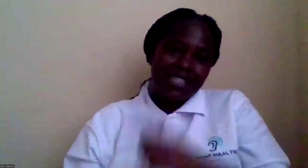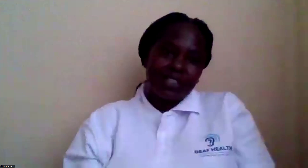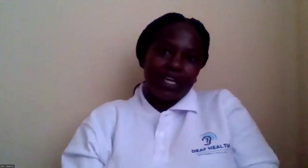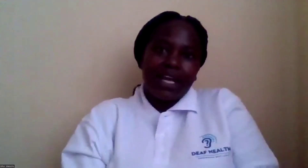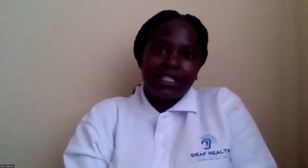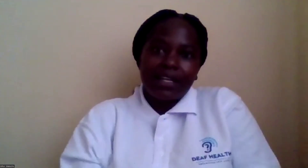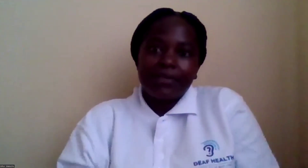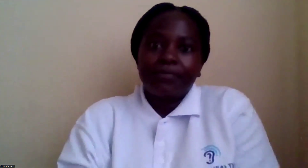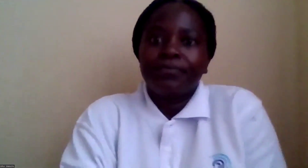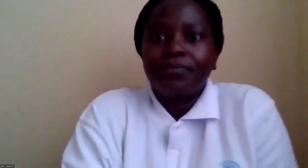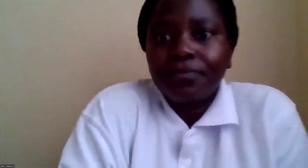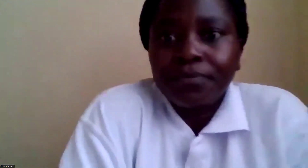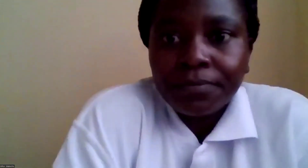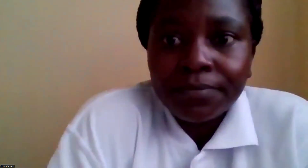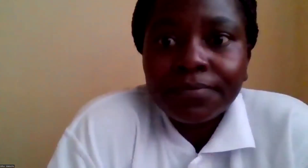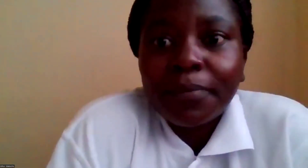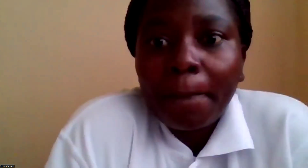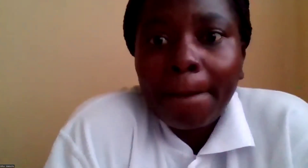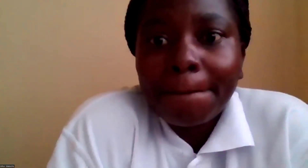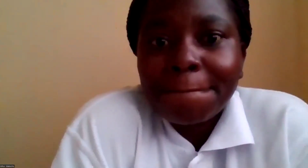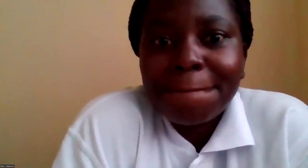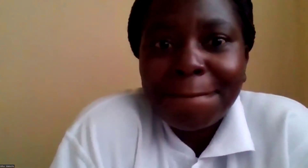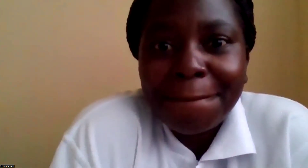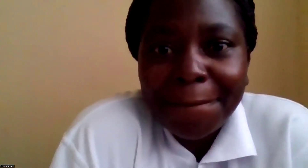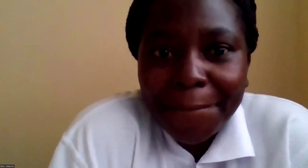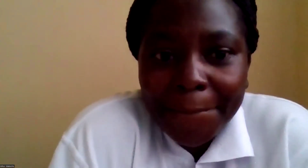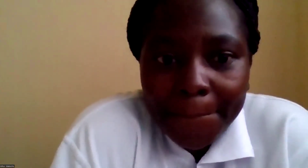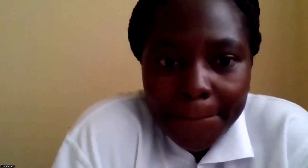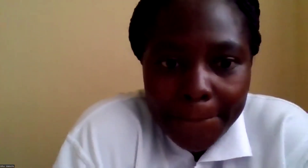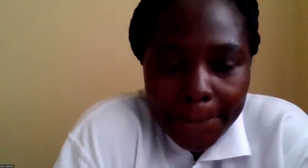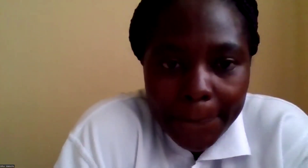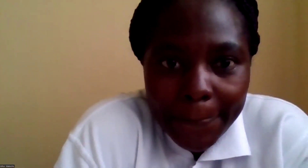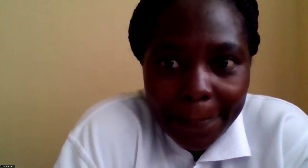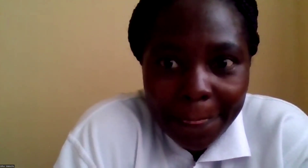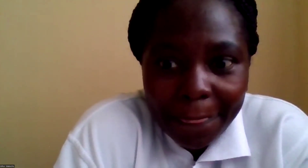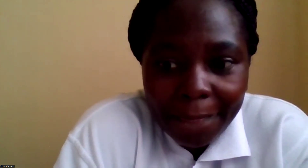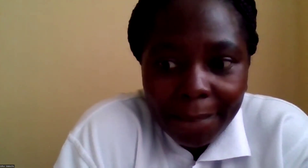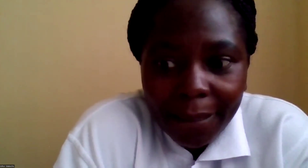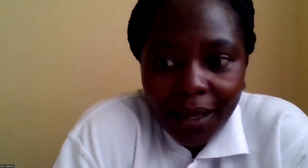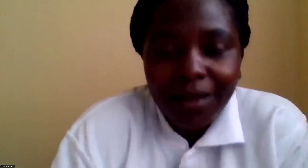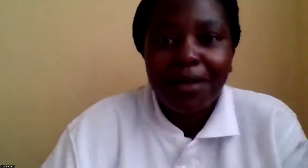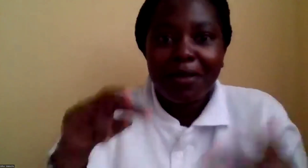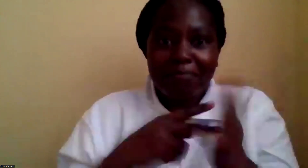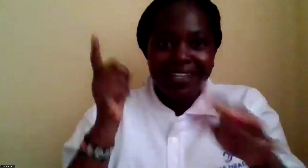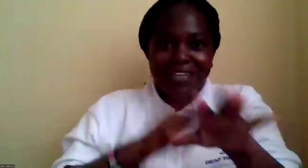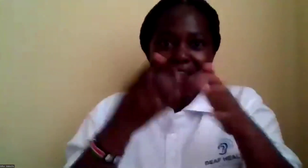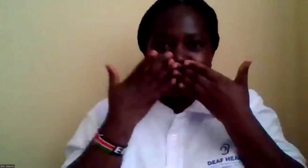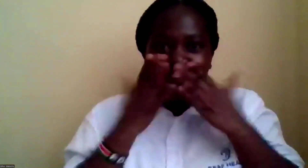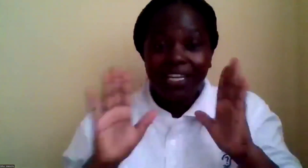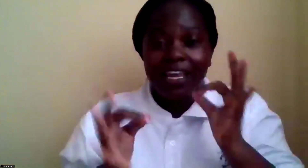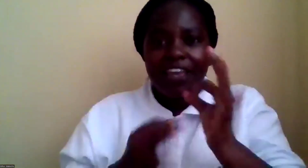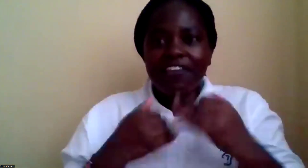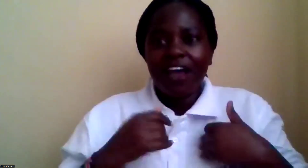Yes, that's okay, Daktari. Fantastic. I see we're at the top of the hour, but maybe if there's any other last